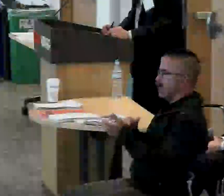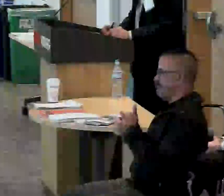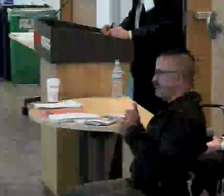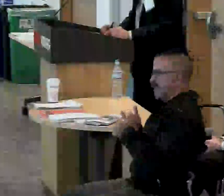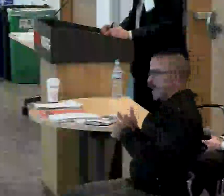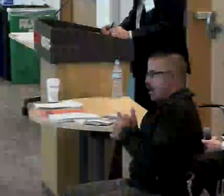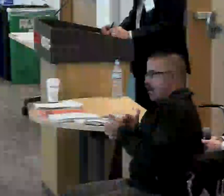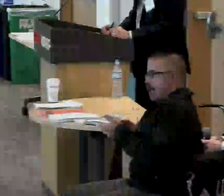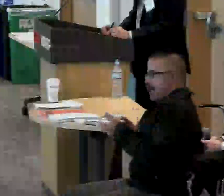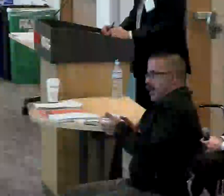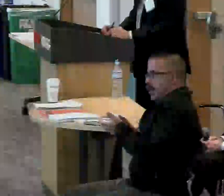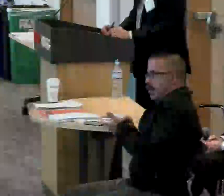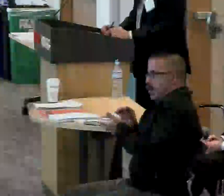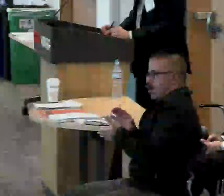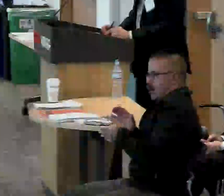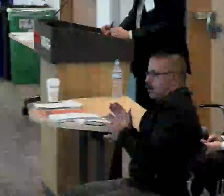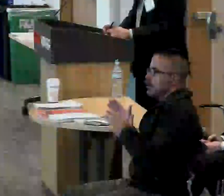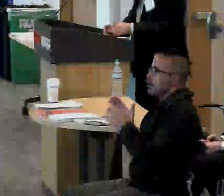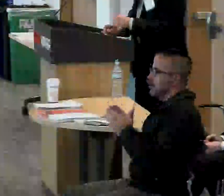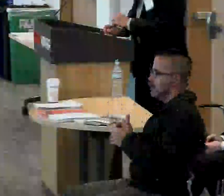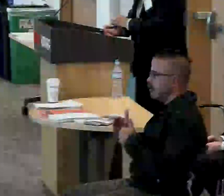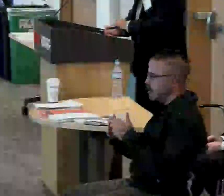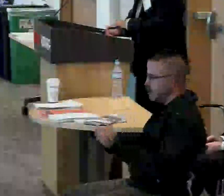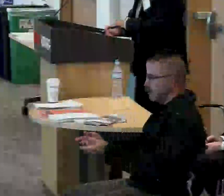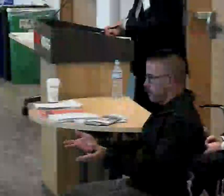and residents and so on,